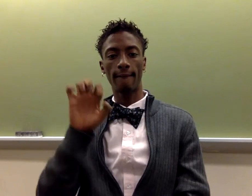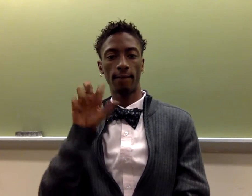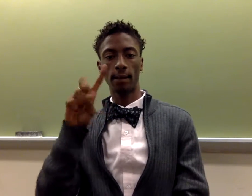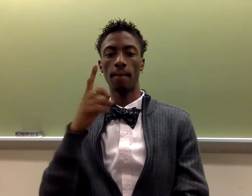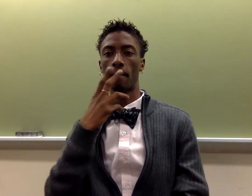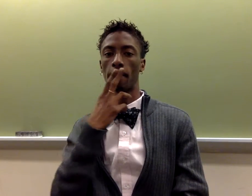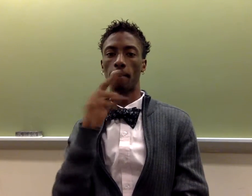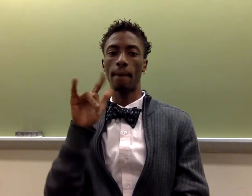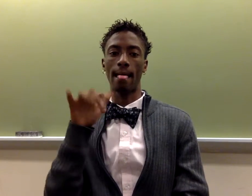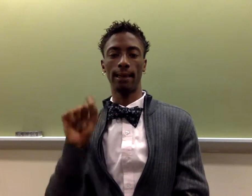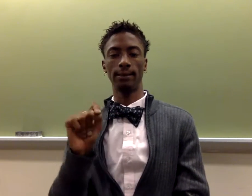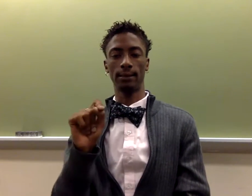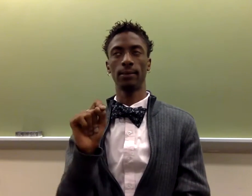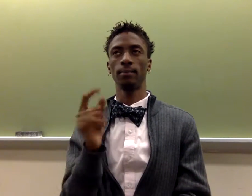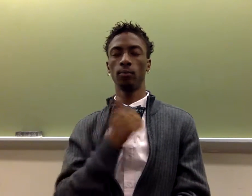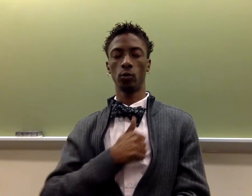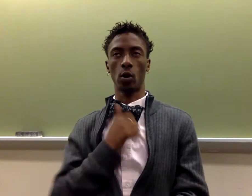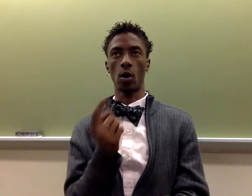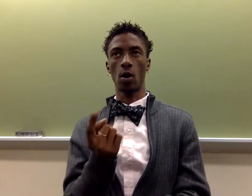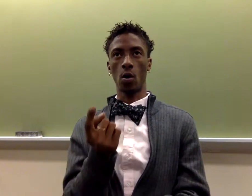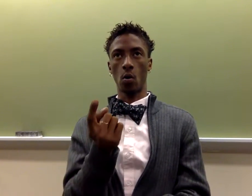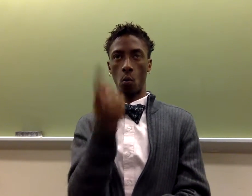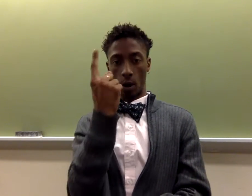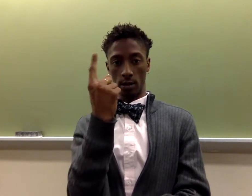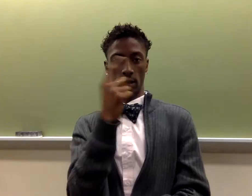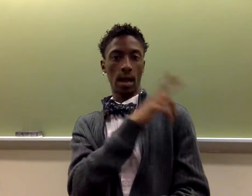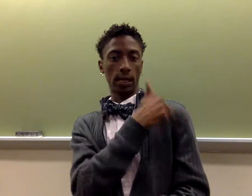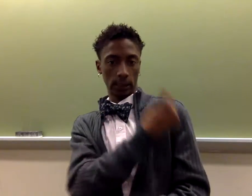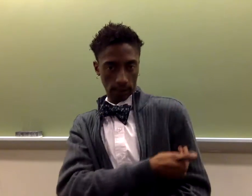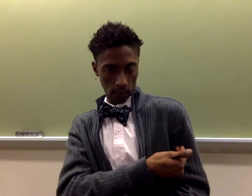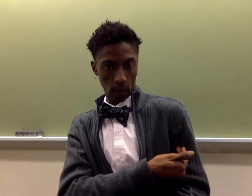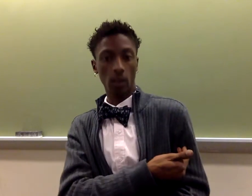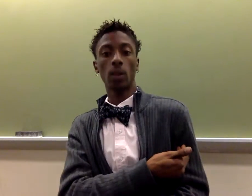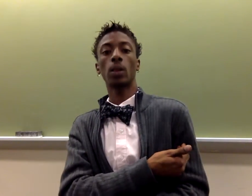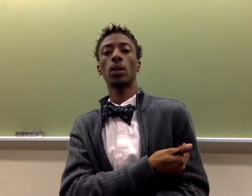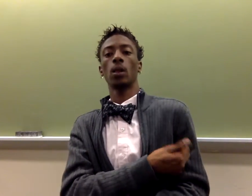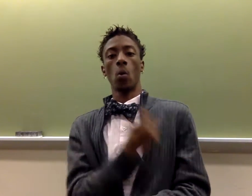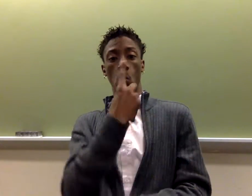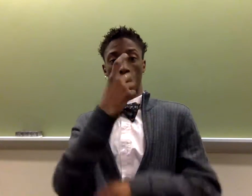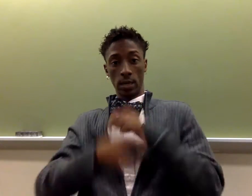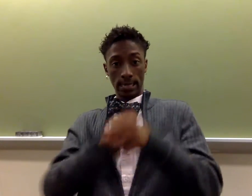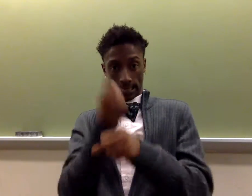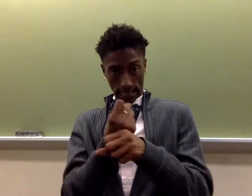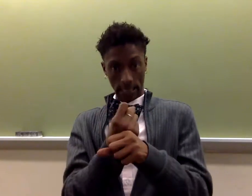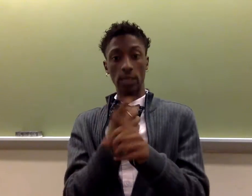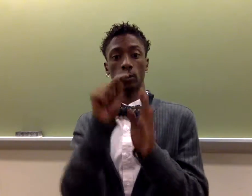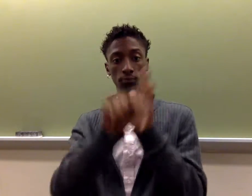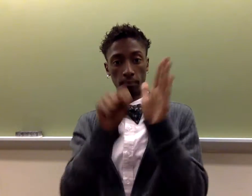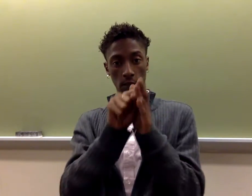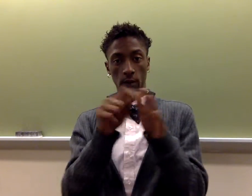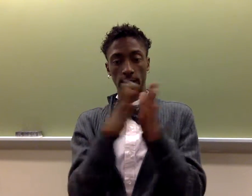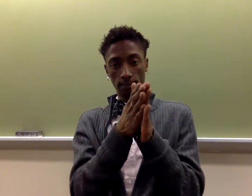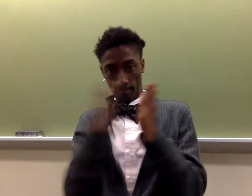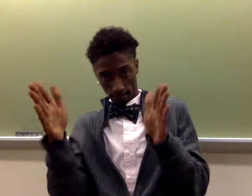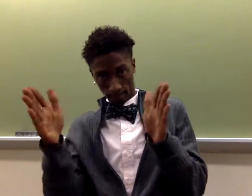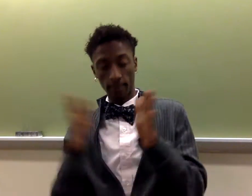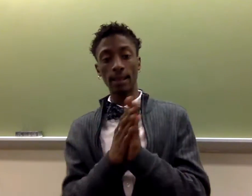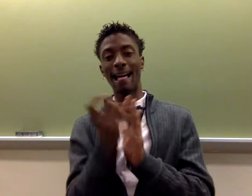sorry, correct on that. In one hospital, within a 1-year period, 11 children were born with cleft